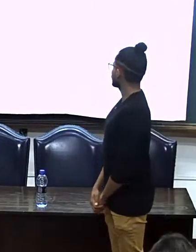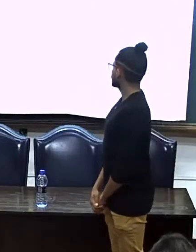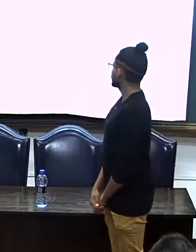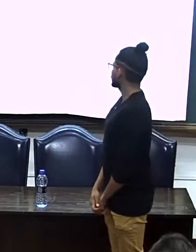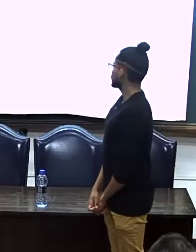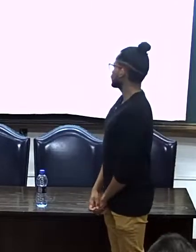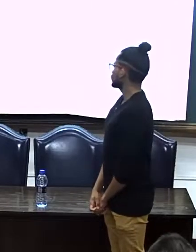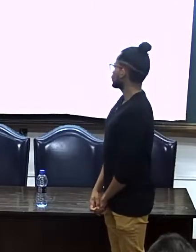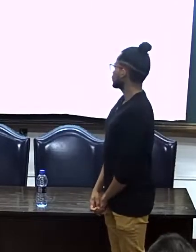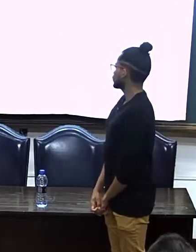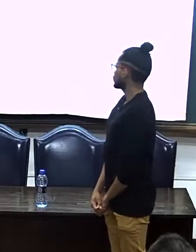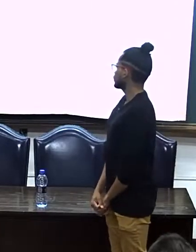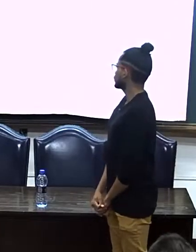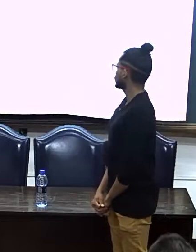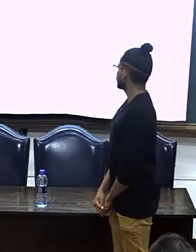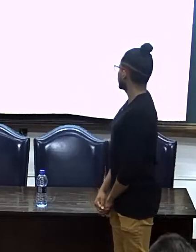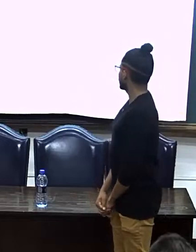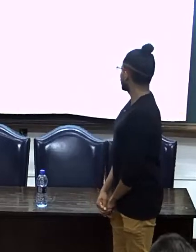previstos.